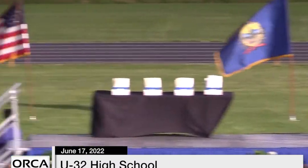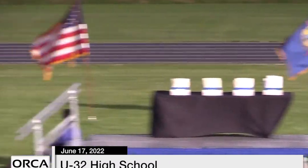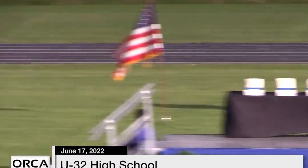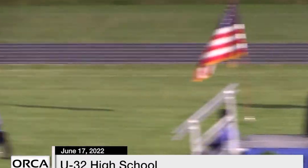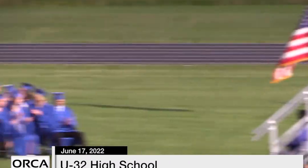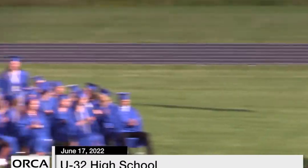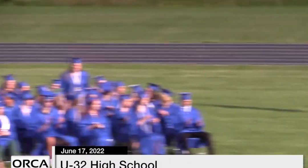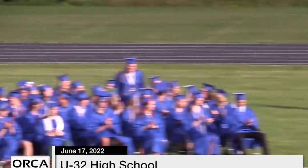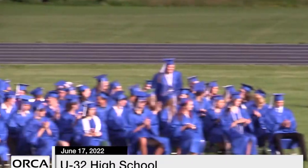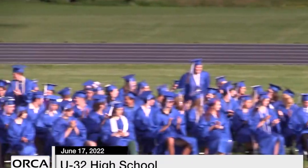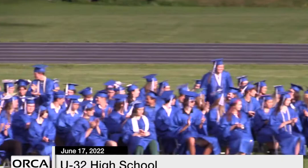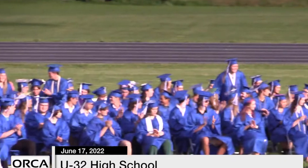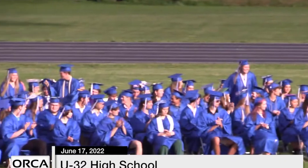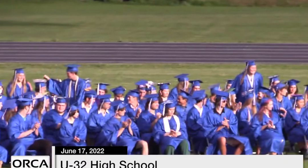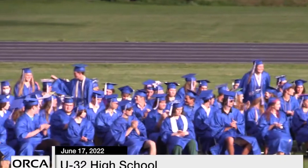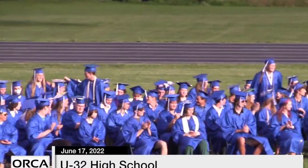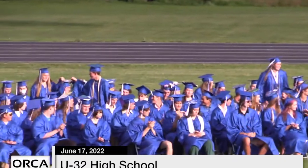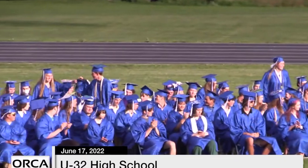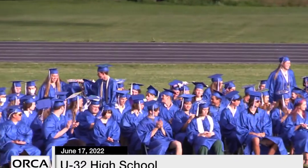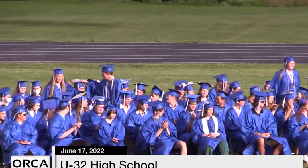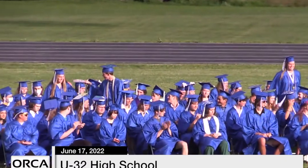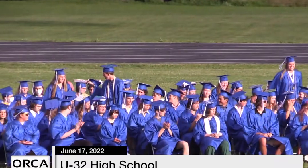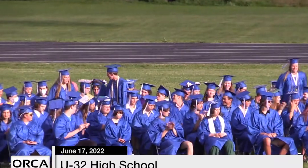All right.